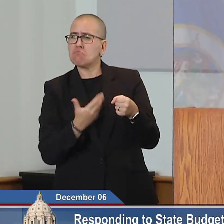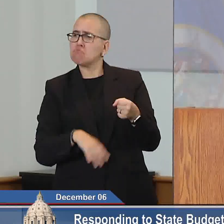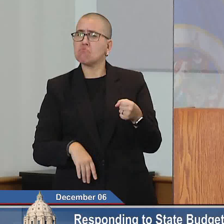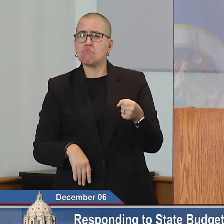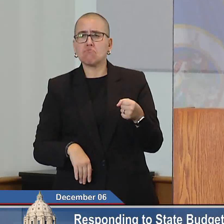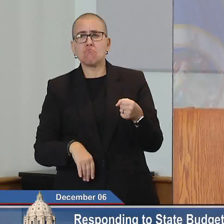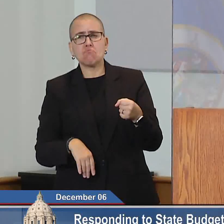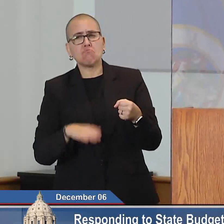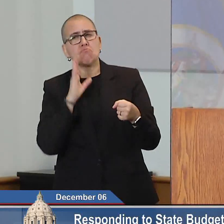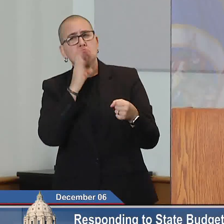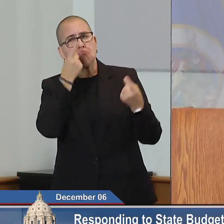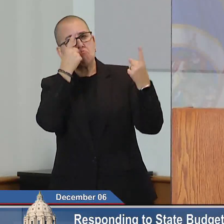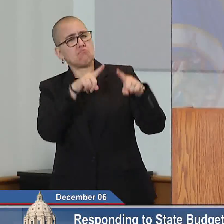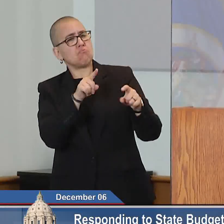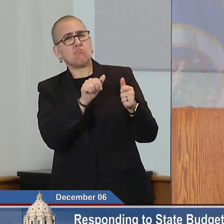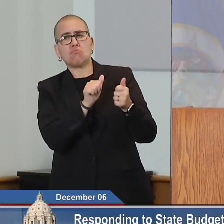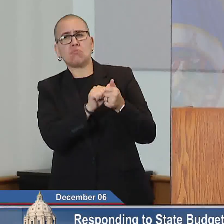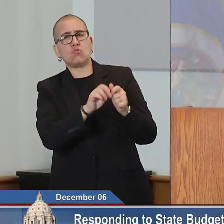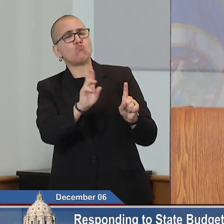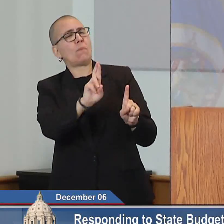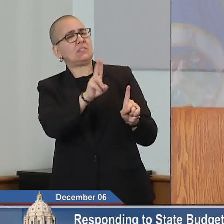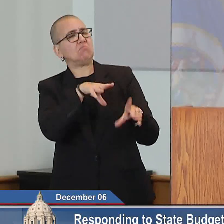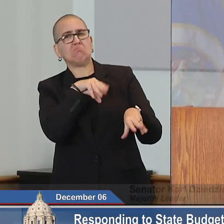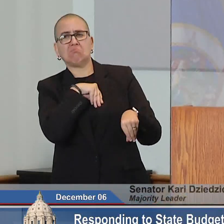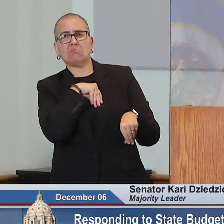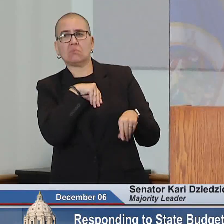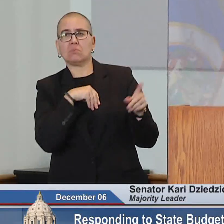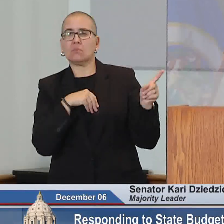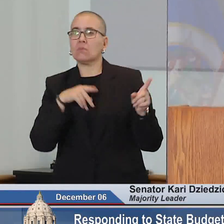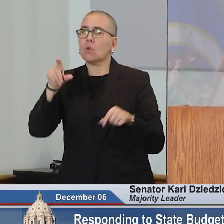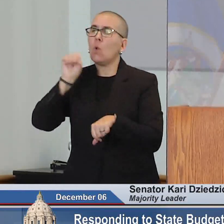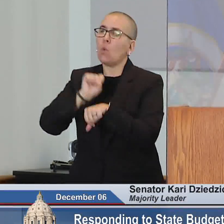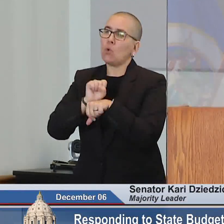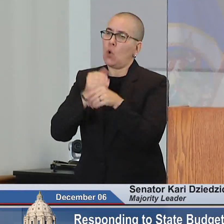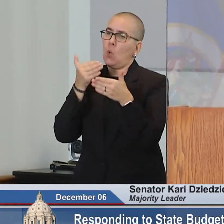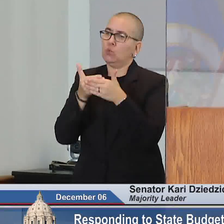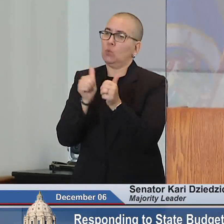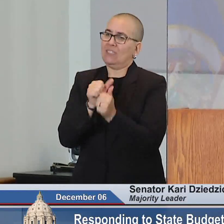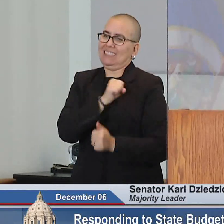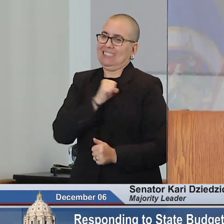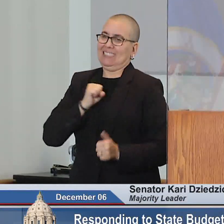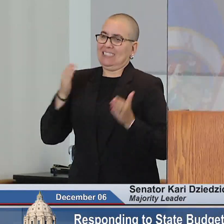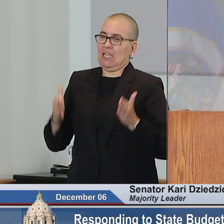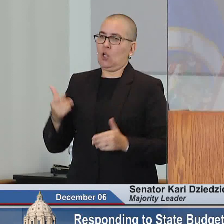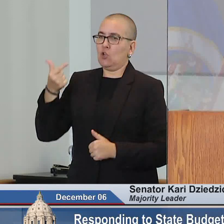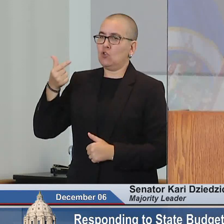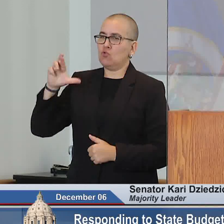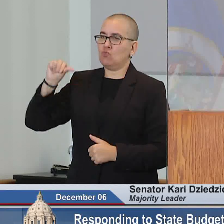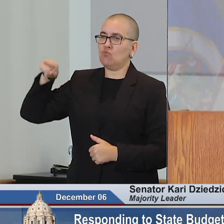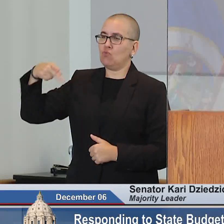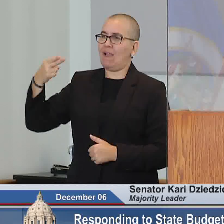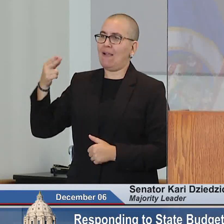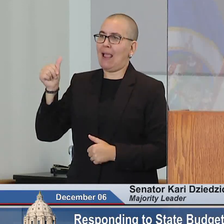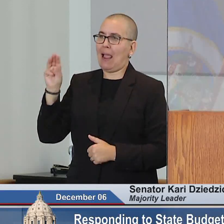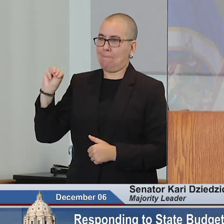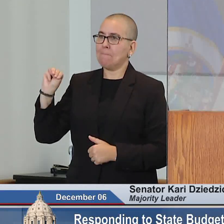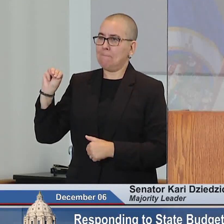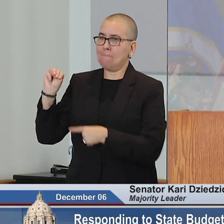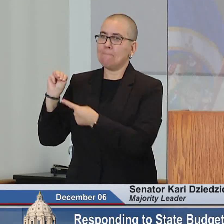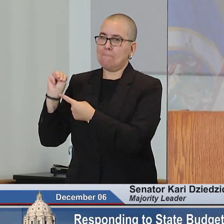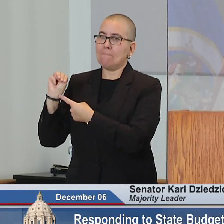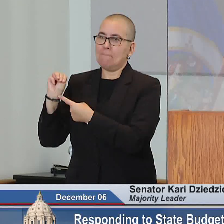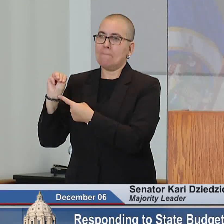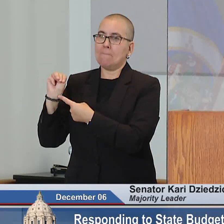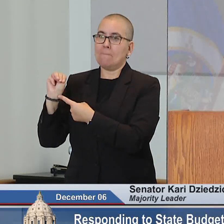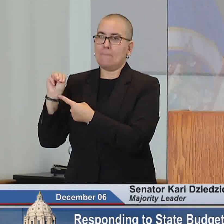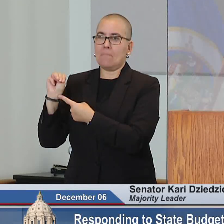-seat majority? I've worked closely with Senator Dreheim on housing issues in the past. We all understand and agree that there is a crisis across the state. So how do we